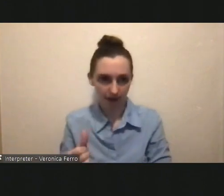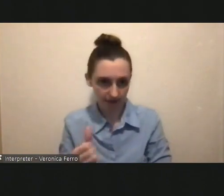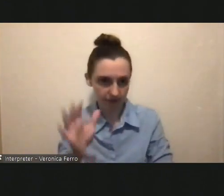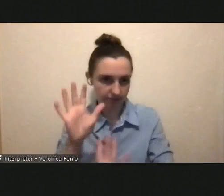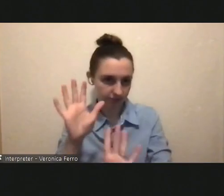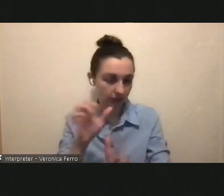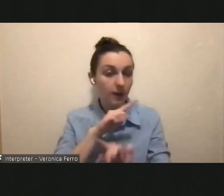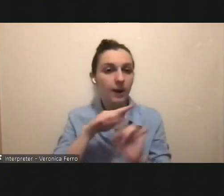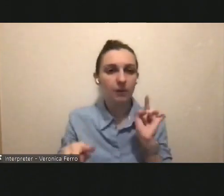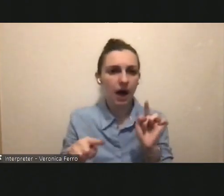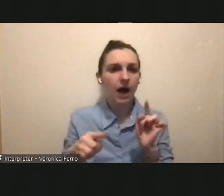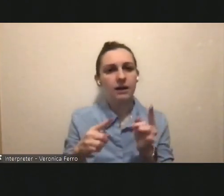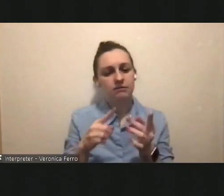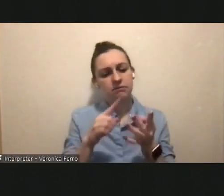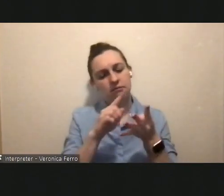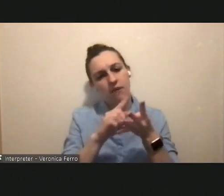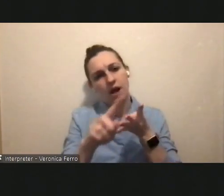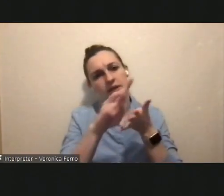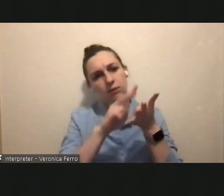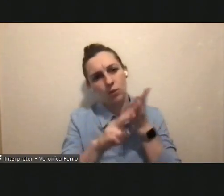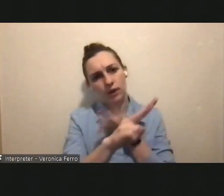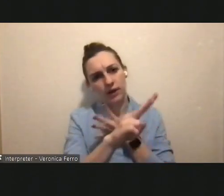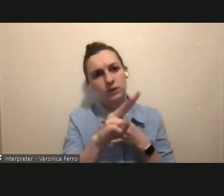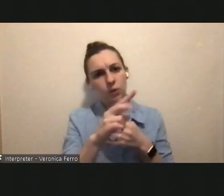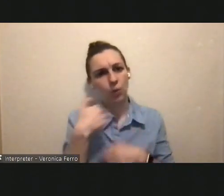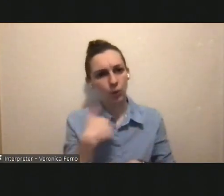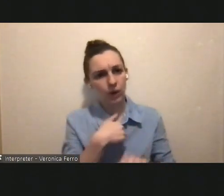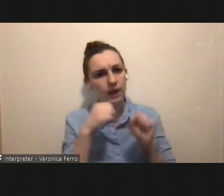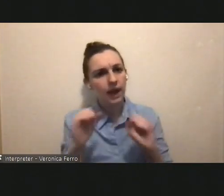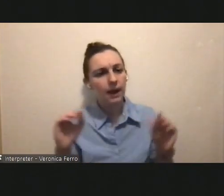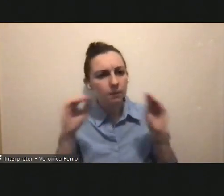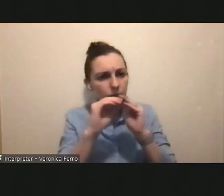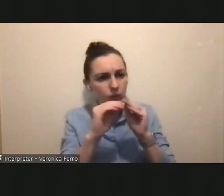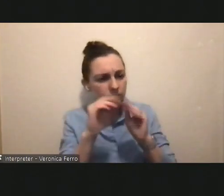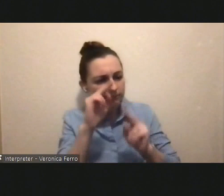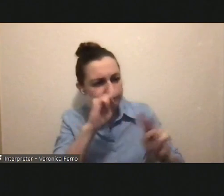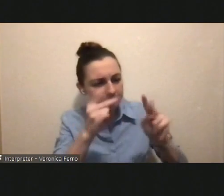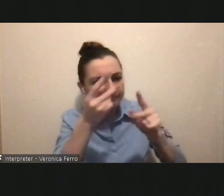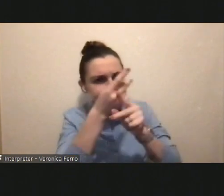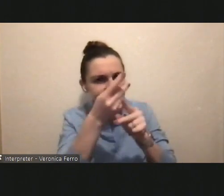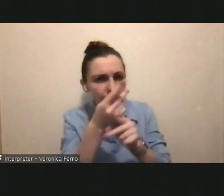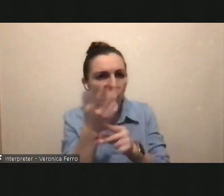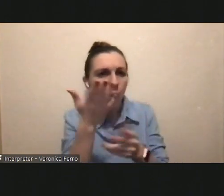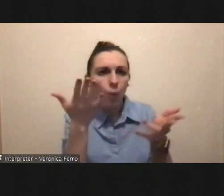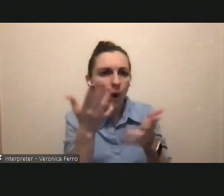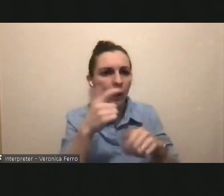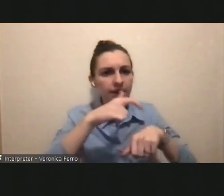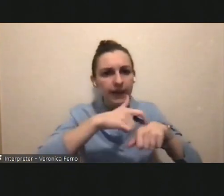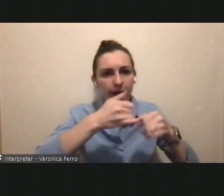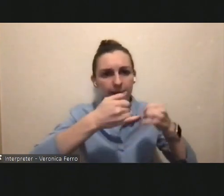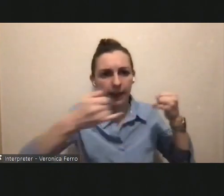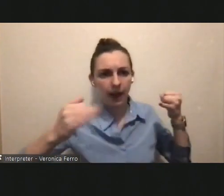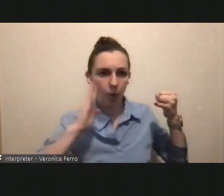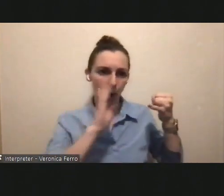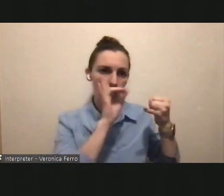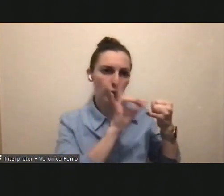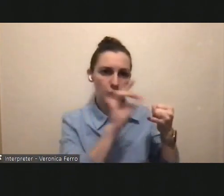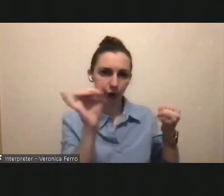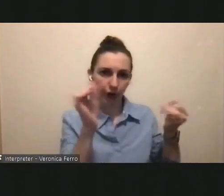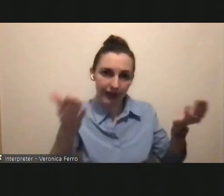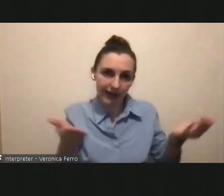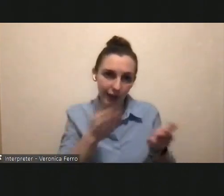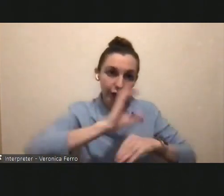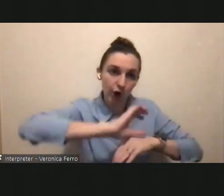weeks to really try and understand what the timeline might look like here in Colorado and in the US in